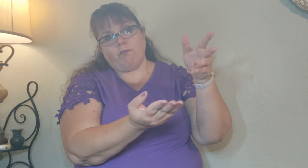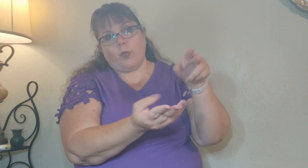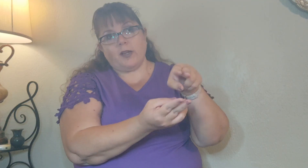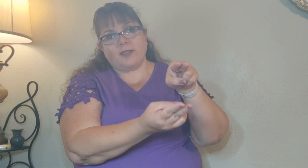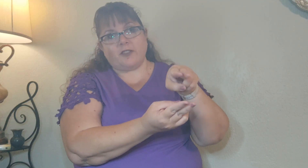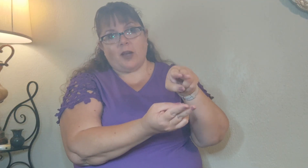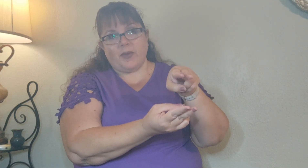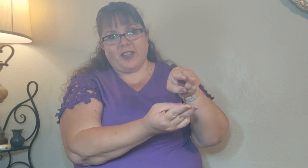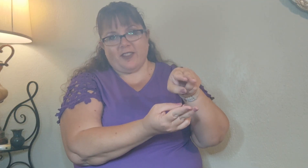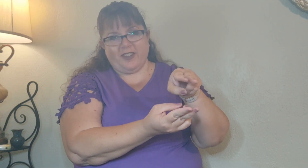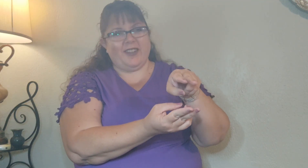one's on top of the other.